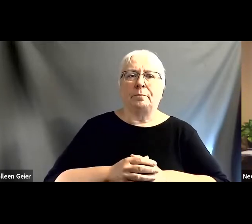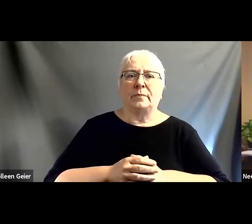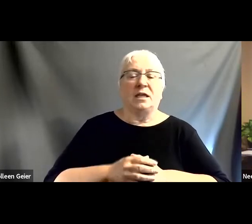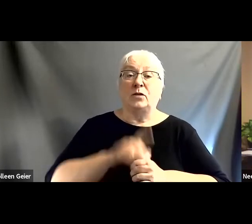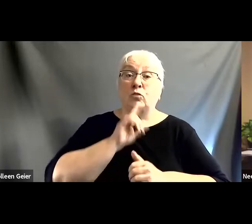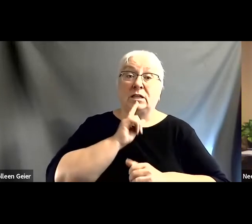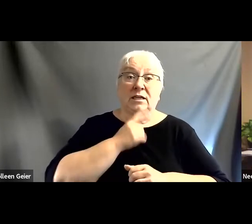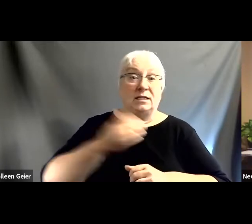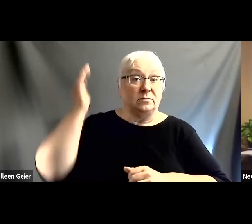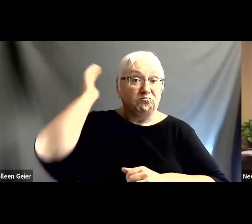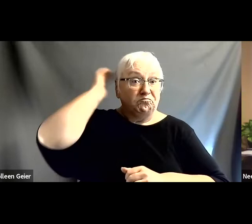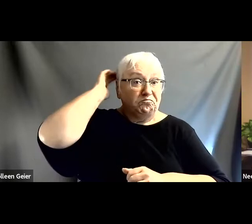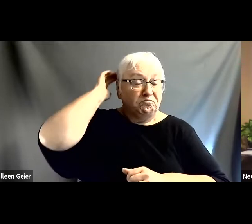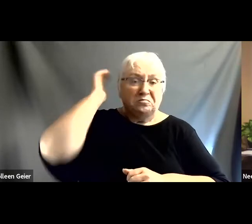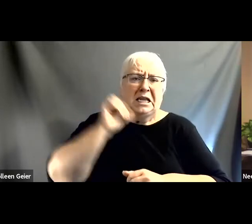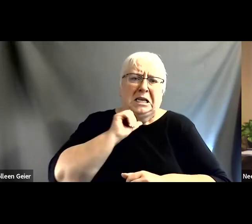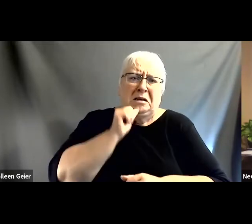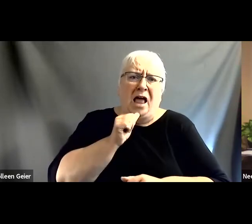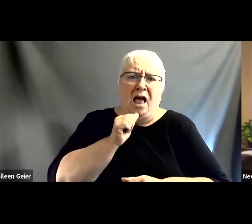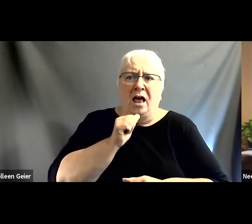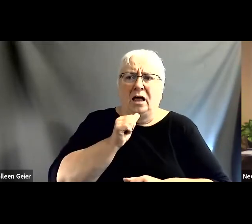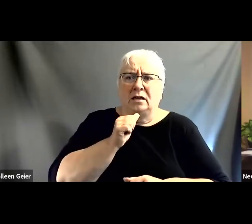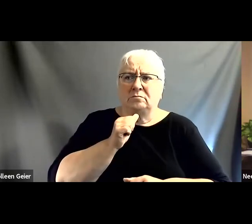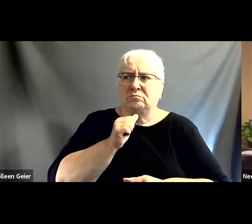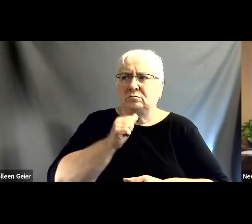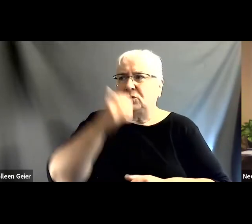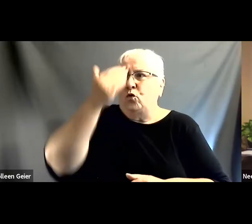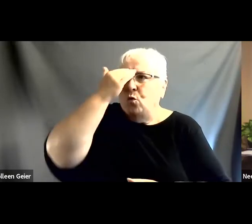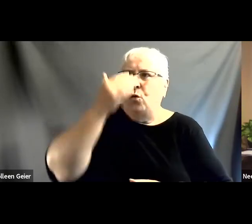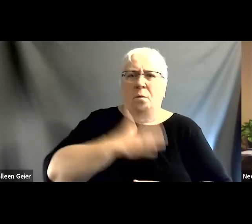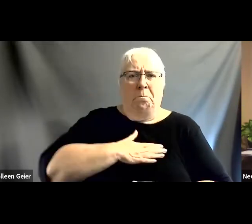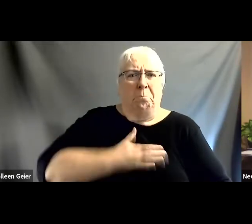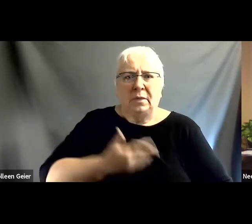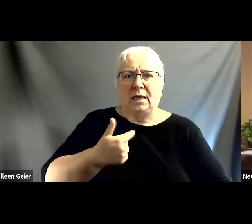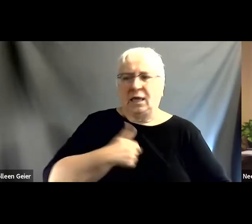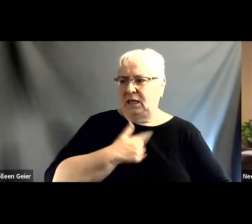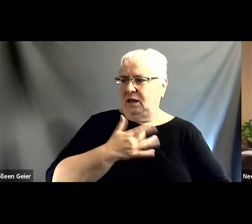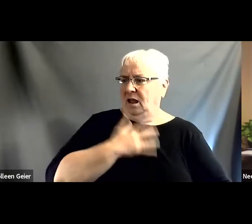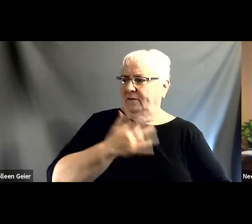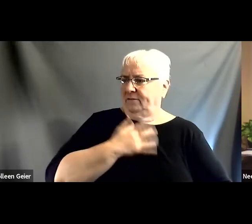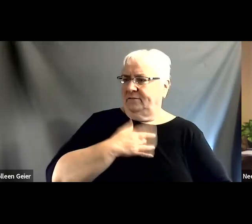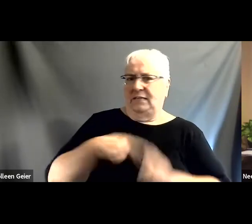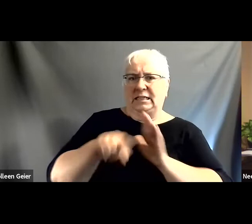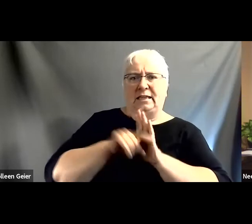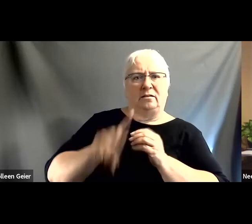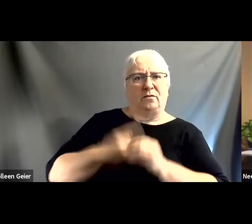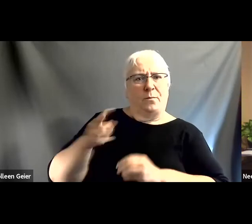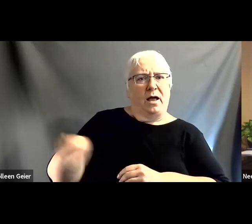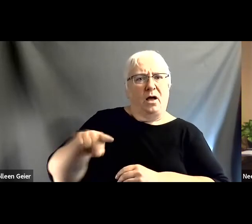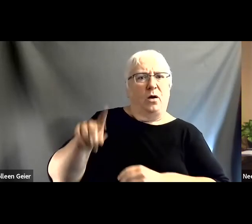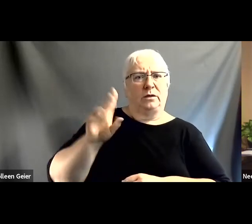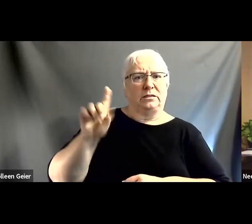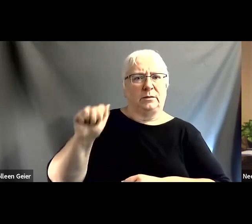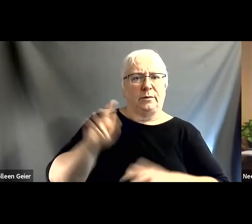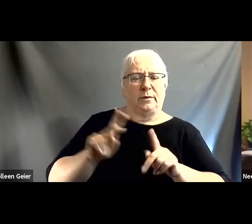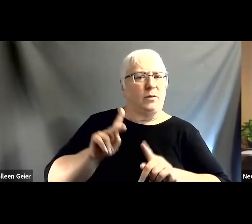unconscious biases and unconscious marginalizations. Now, what is very important when we are talking about disability, I